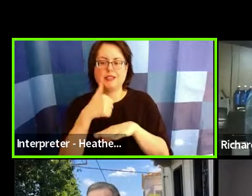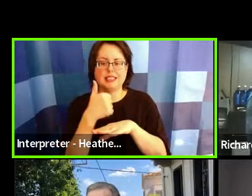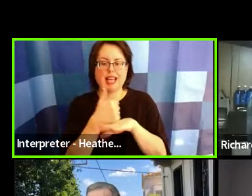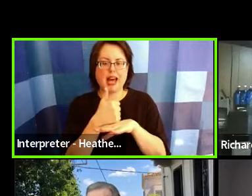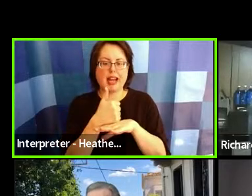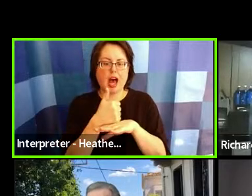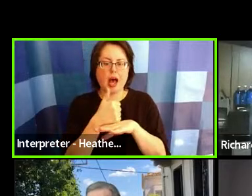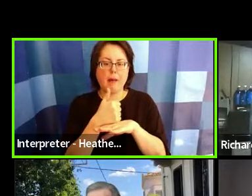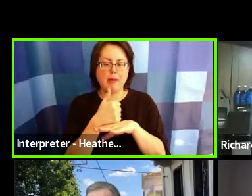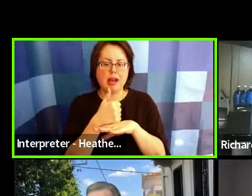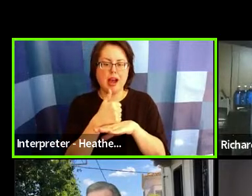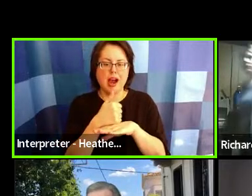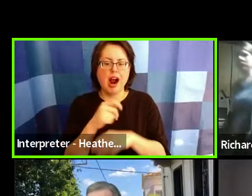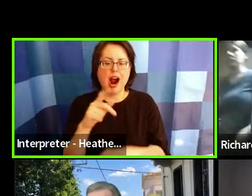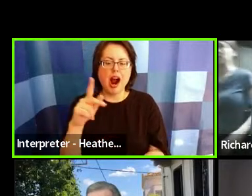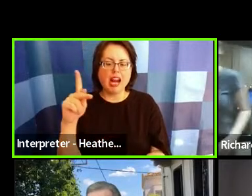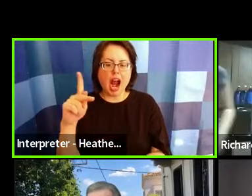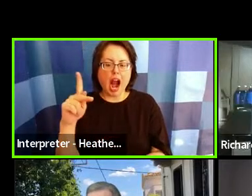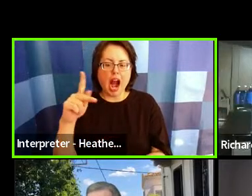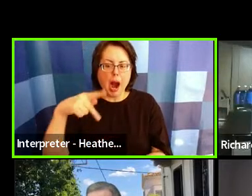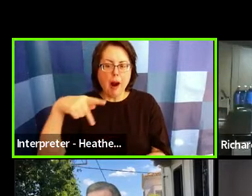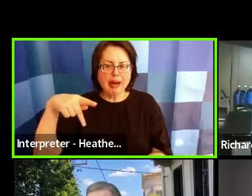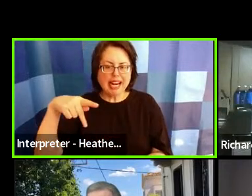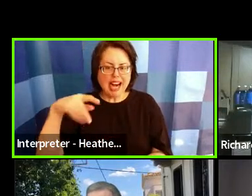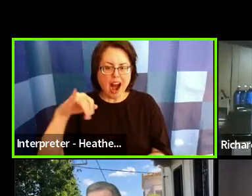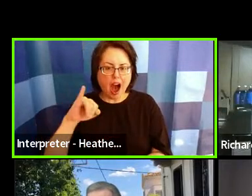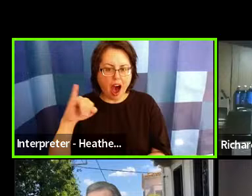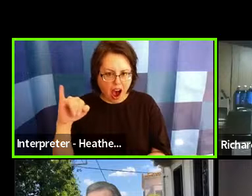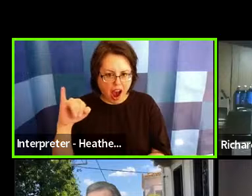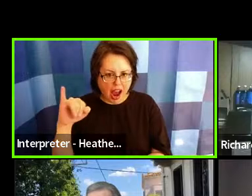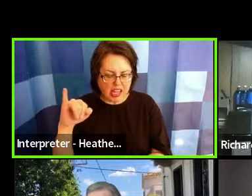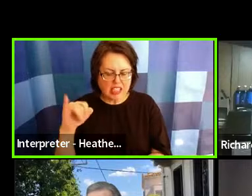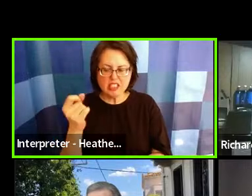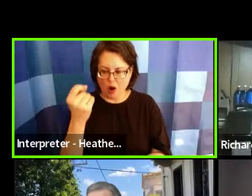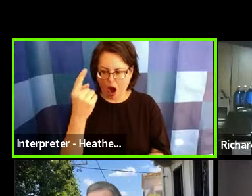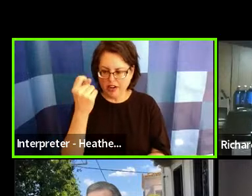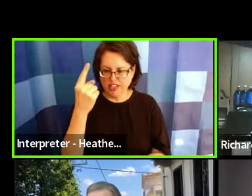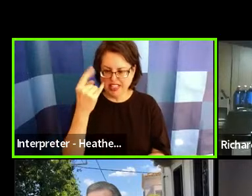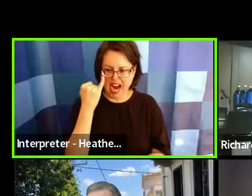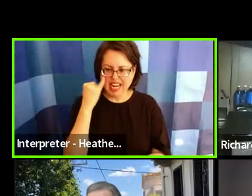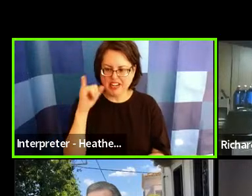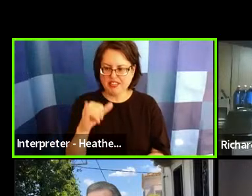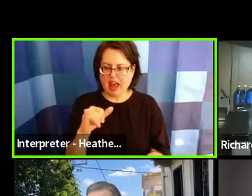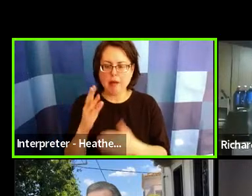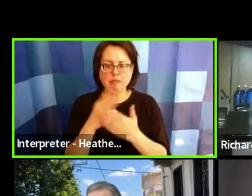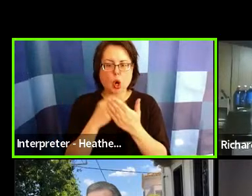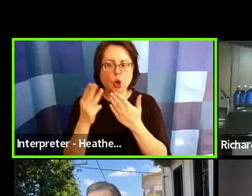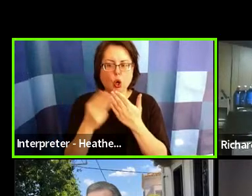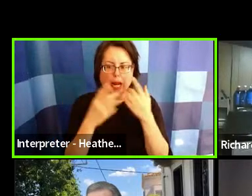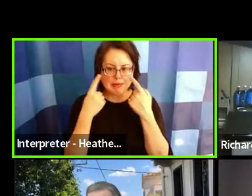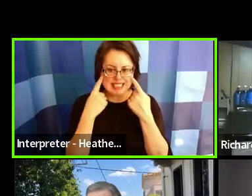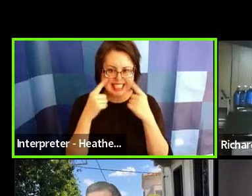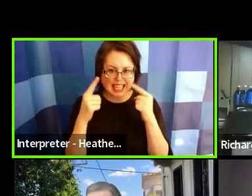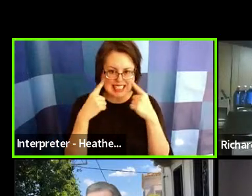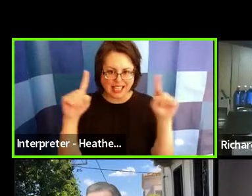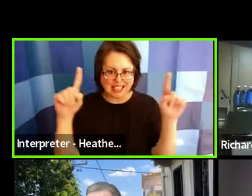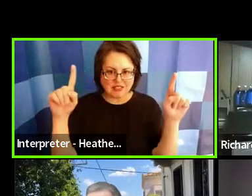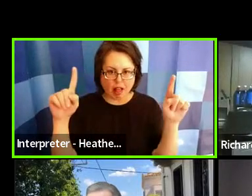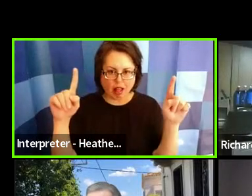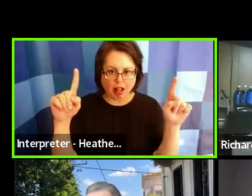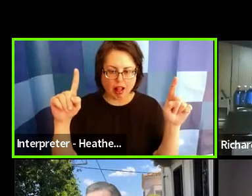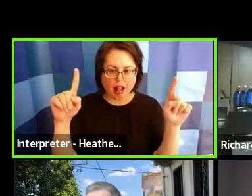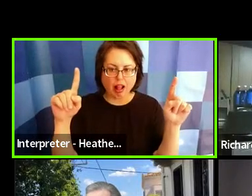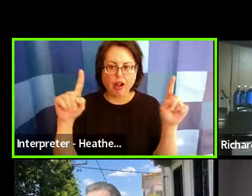number of KPIs to understand just the overall success of this program. One of them being,